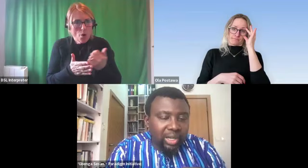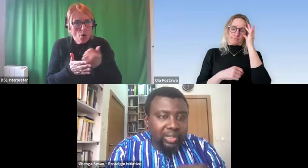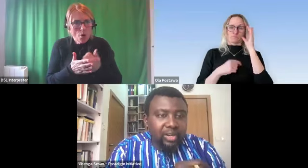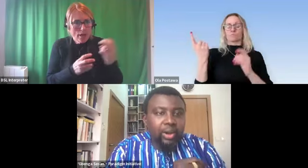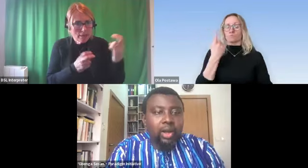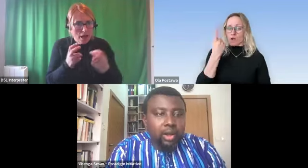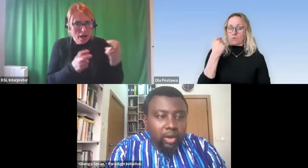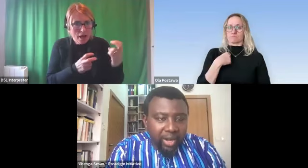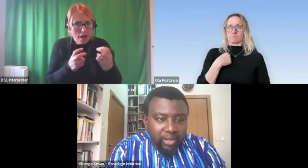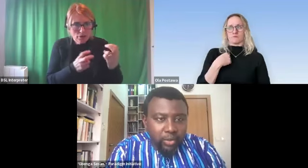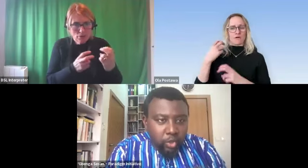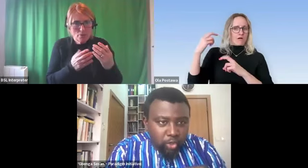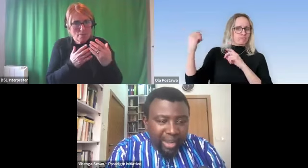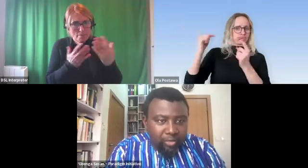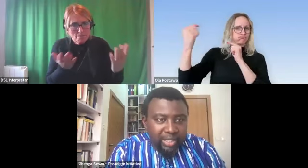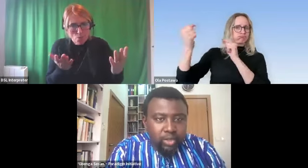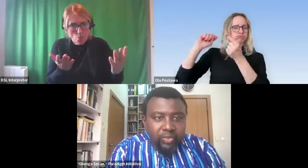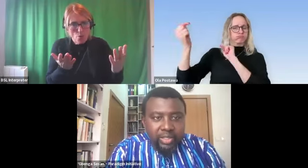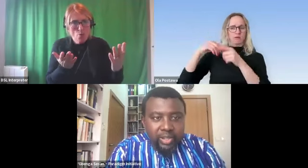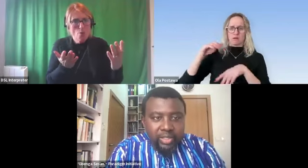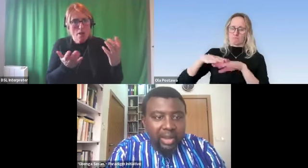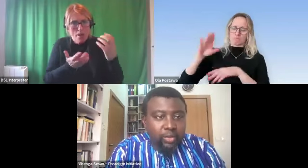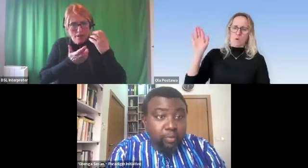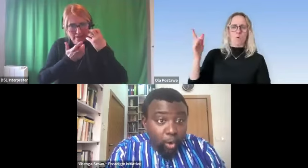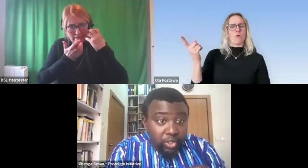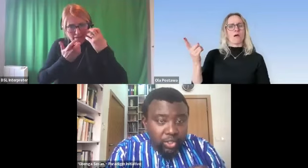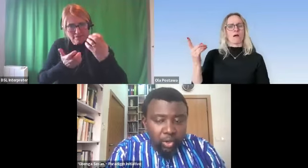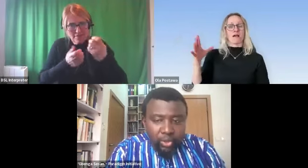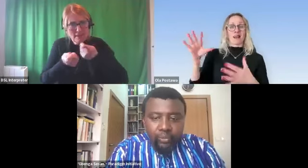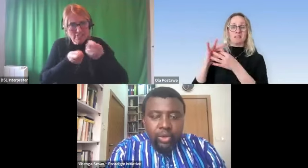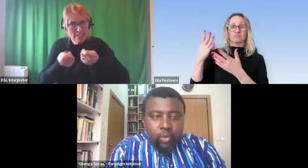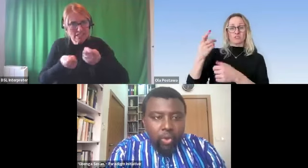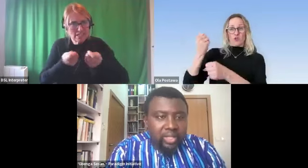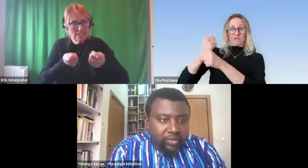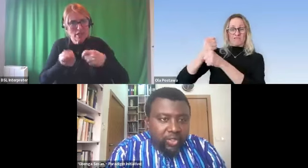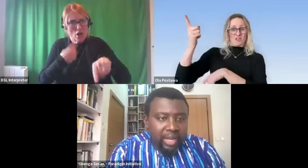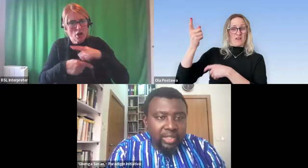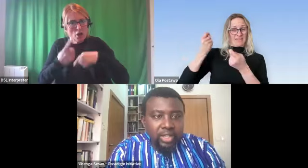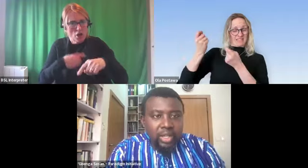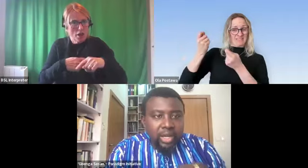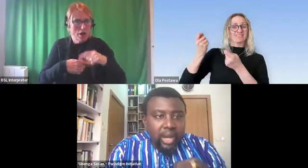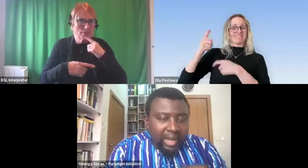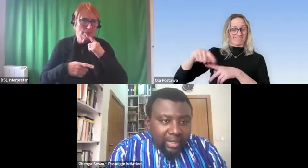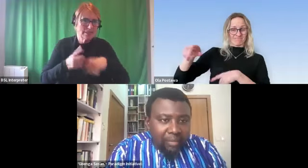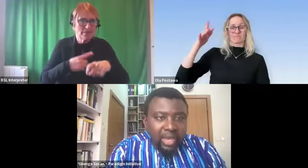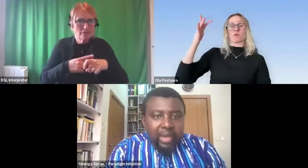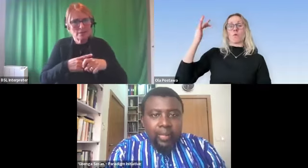for multilateral governance, just by governments of the internet, and not multi-stakeholder, where civil